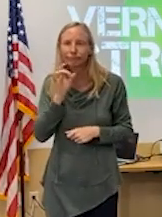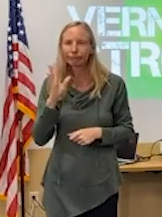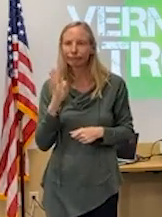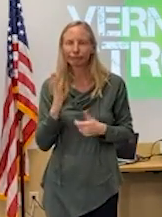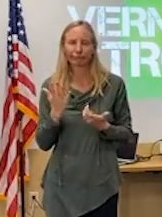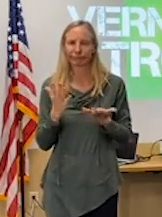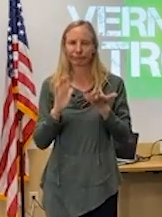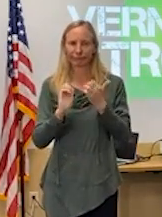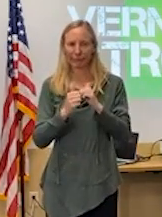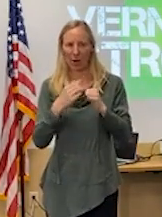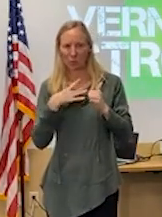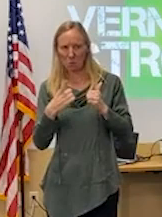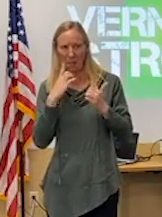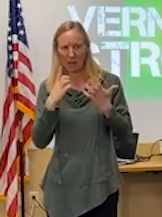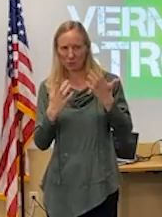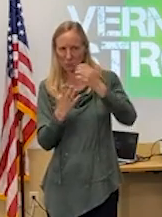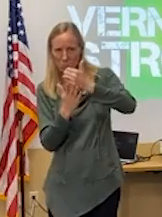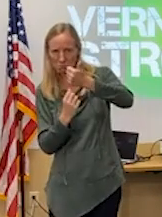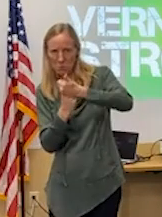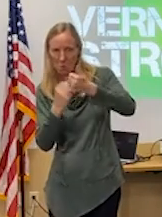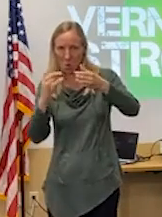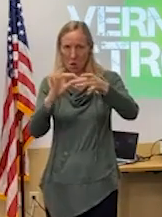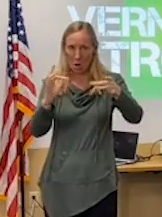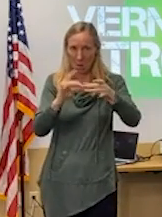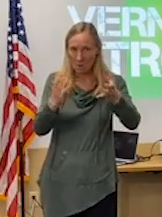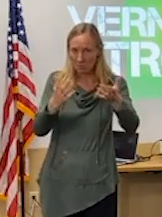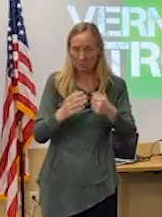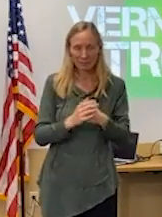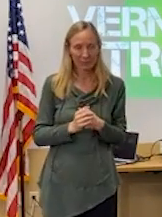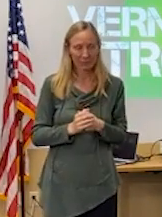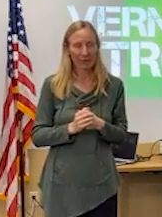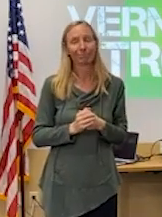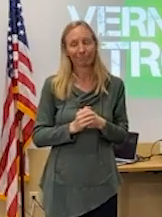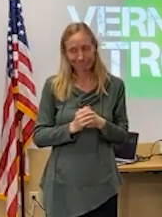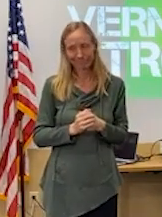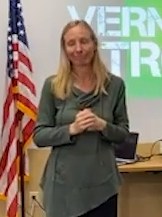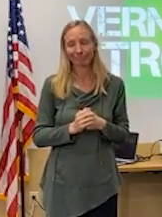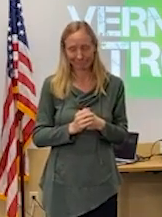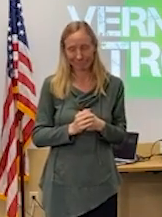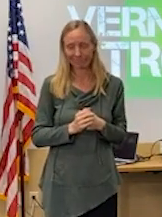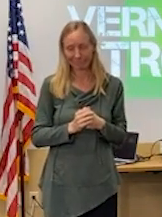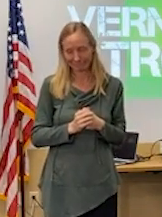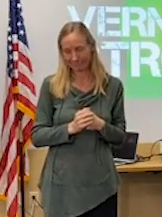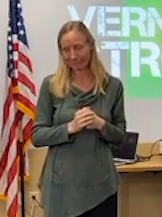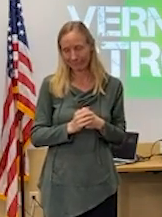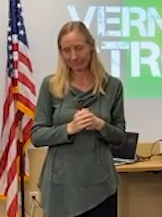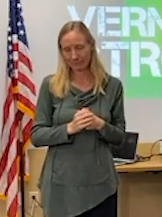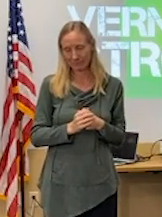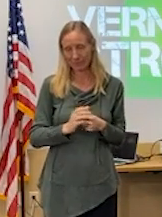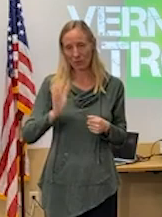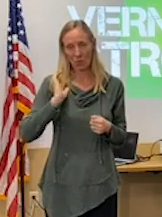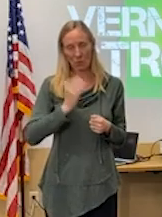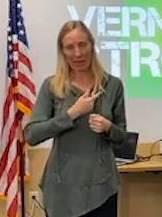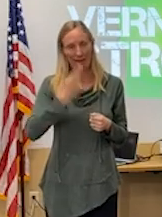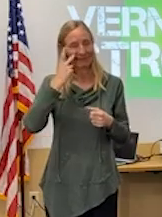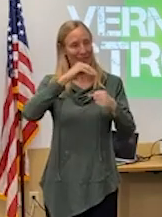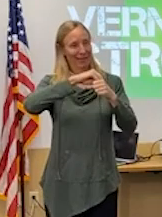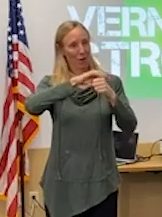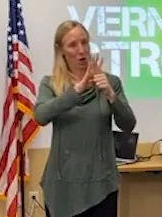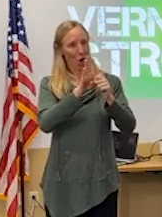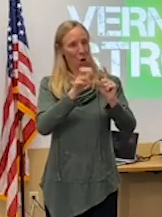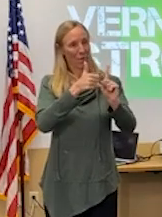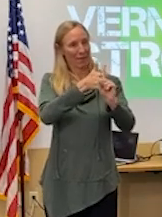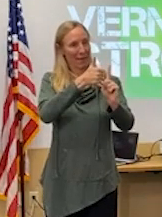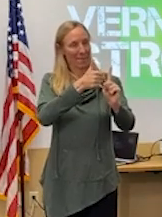this all play out? Well, obviously, we've seen the impact of the pandemic